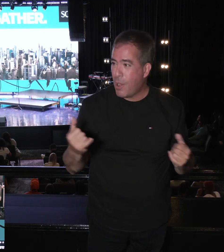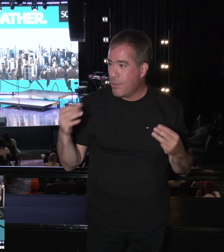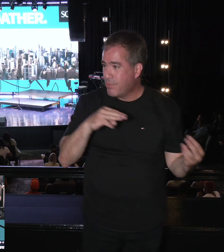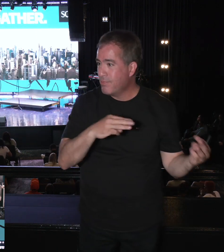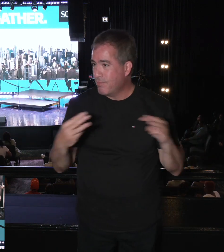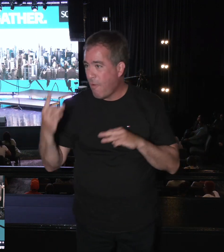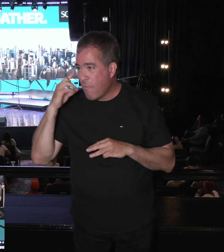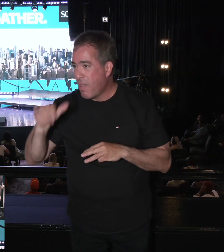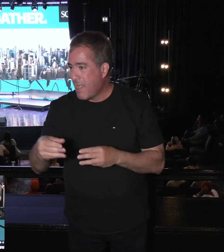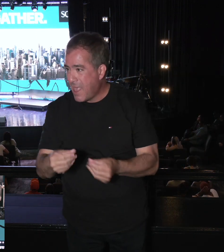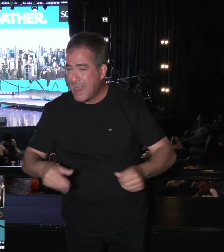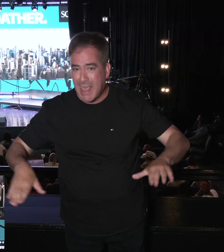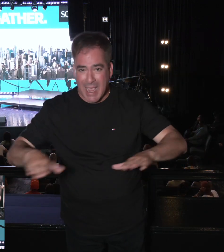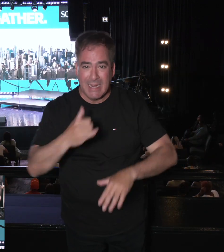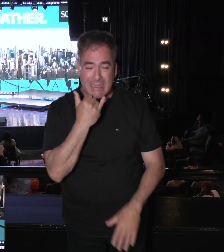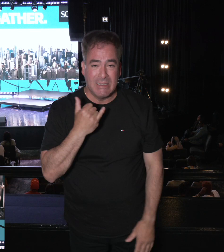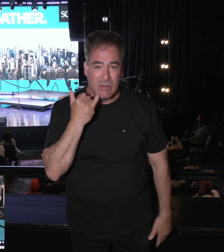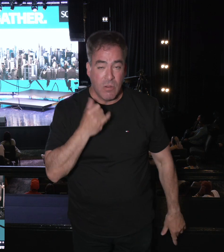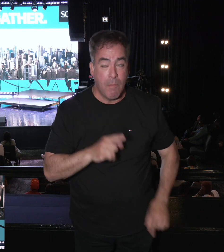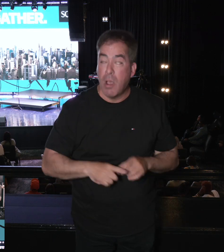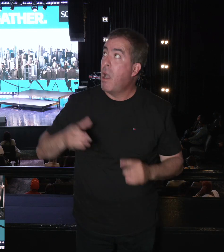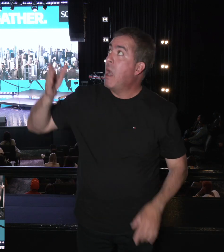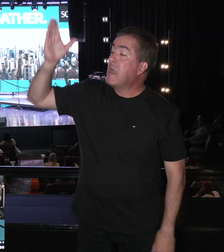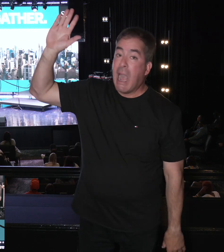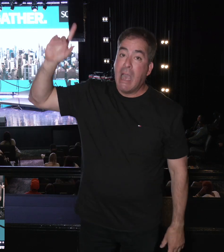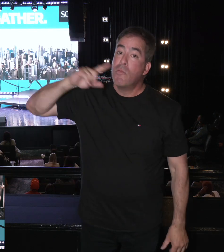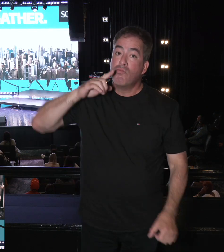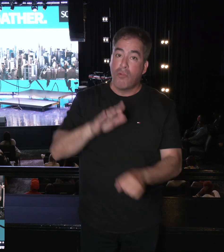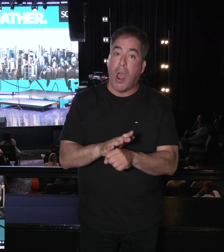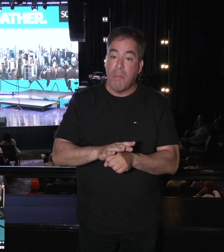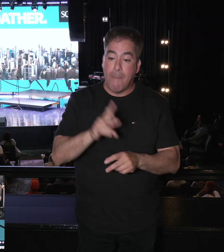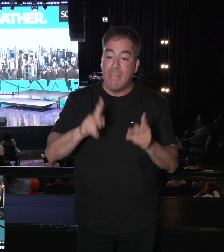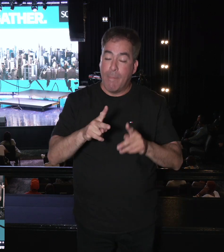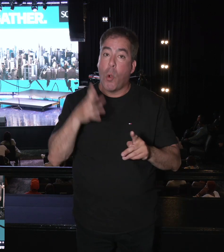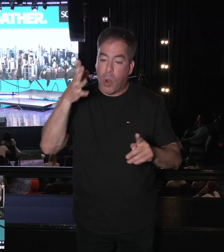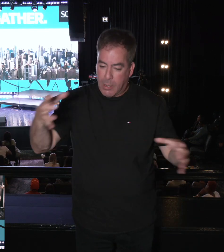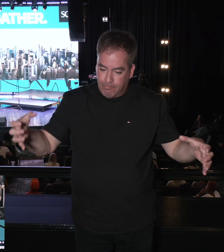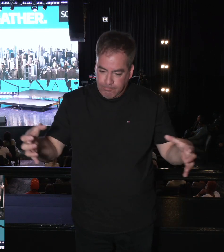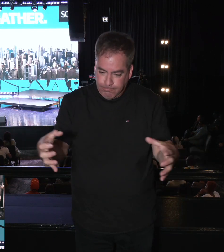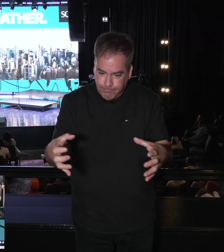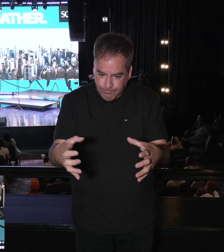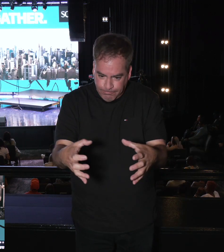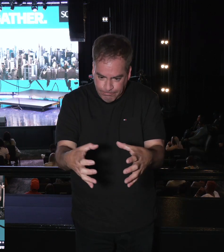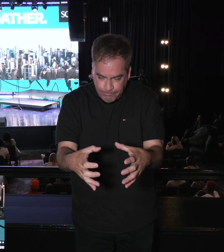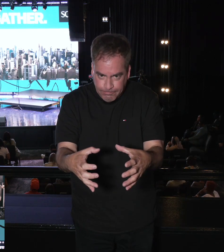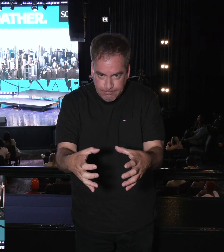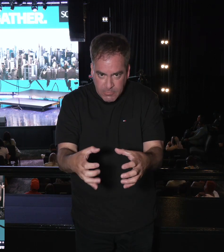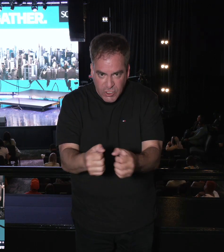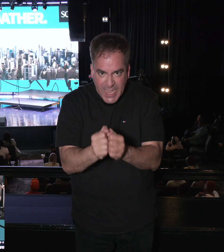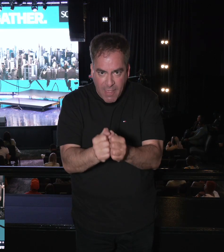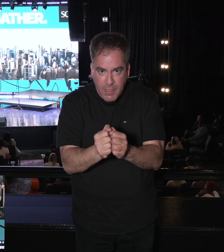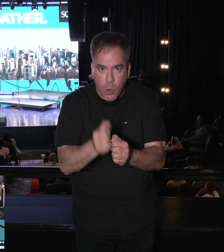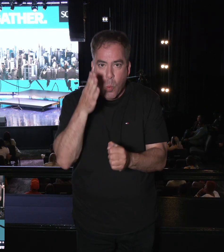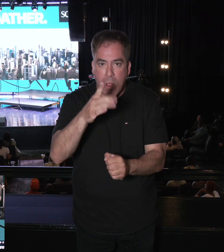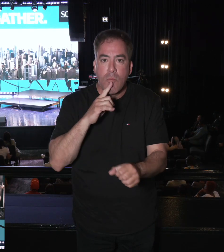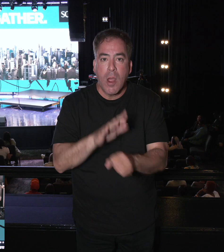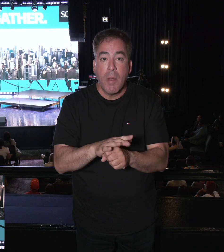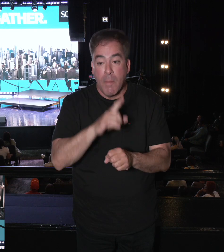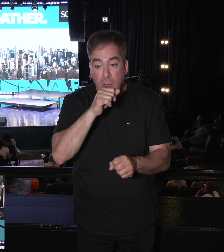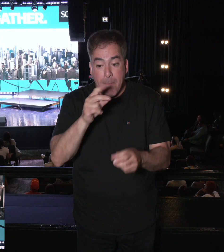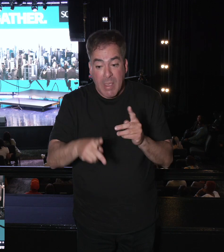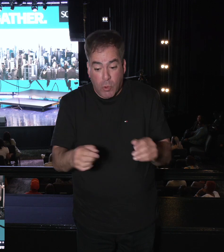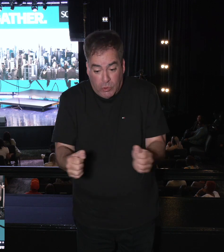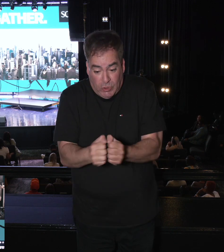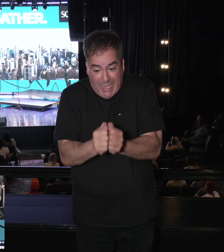land. But God said he would gather his people once again, because his people together is